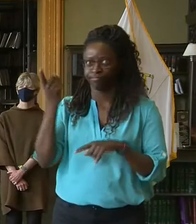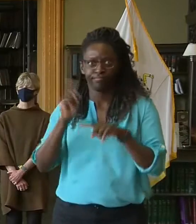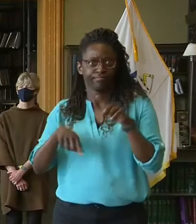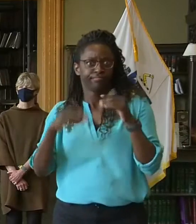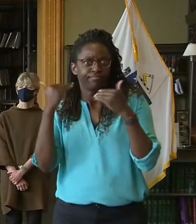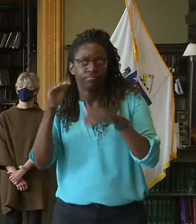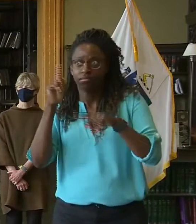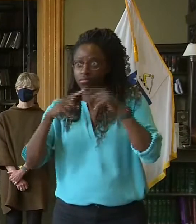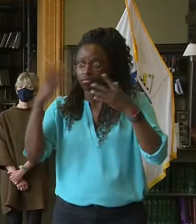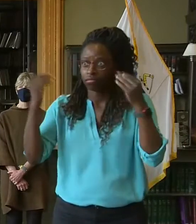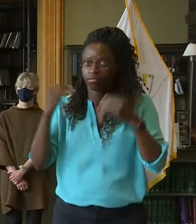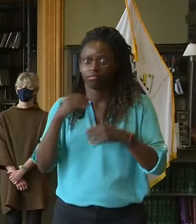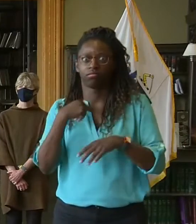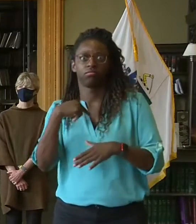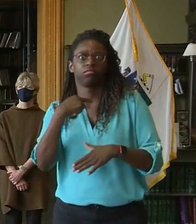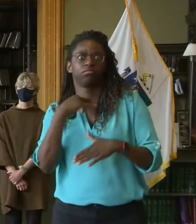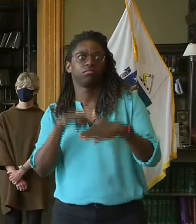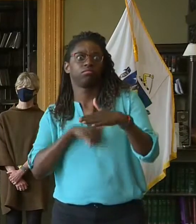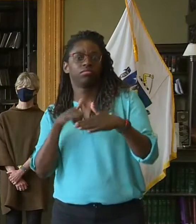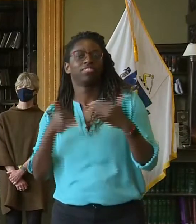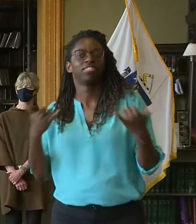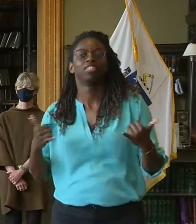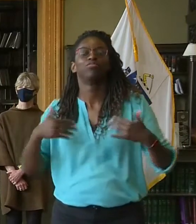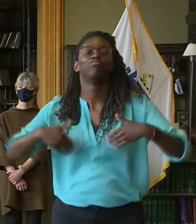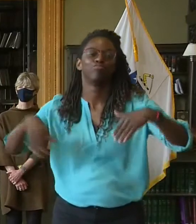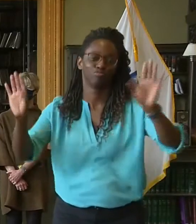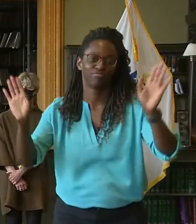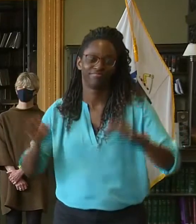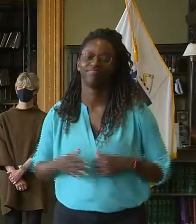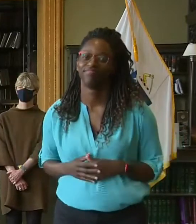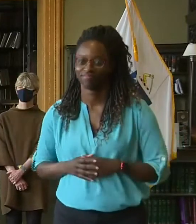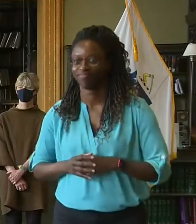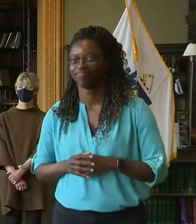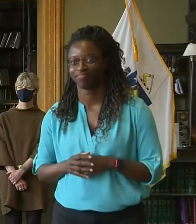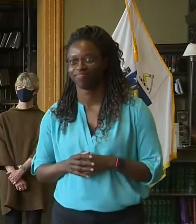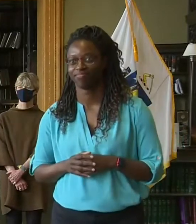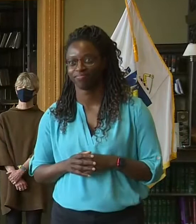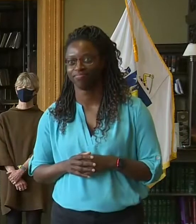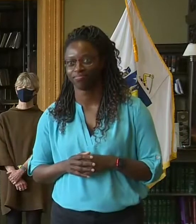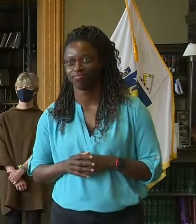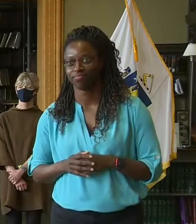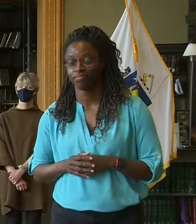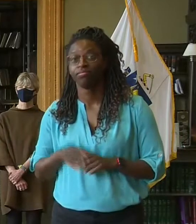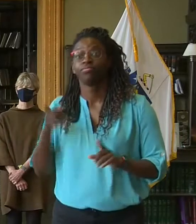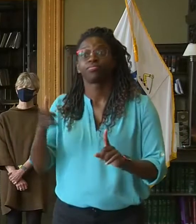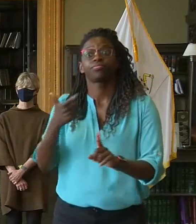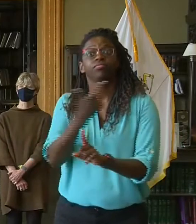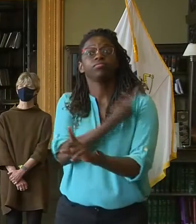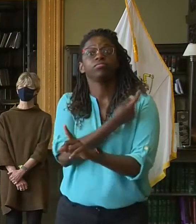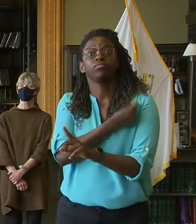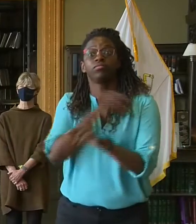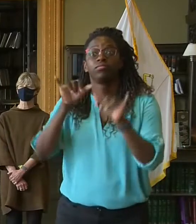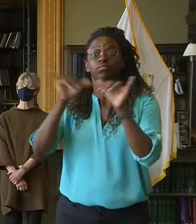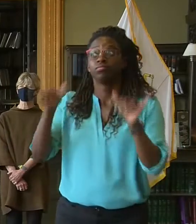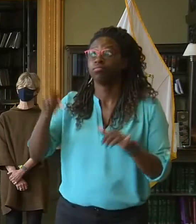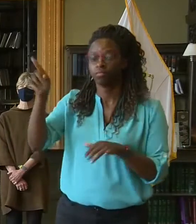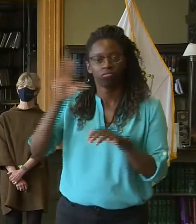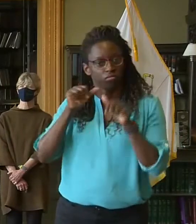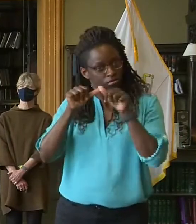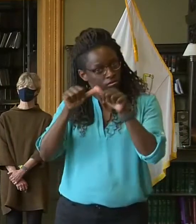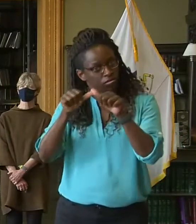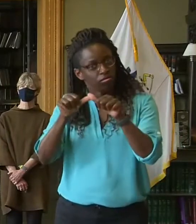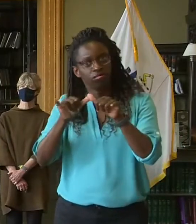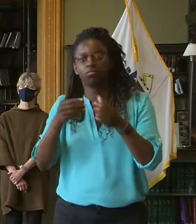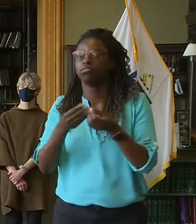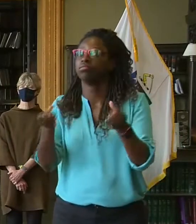also continue our vaccination program, and our goal remains the same, which is to make sure we put a vaccine